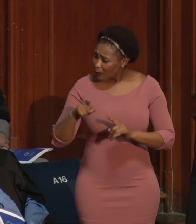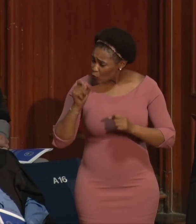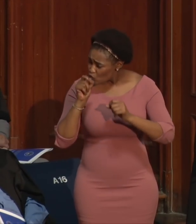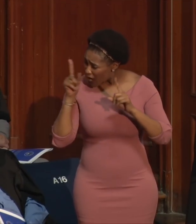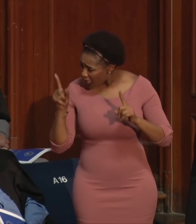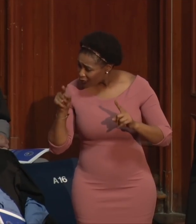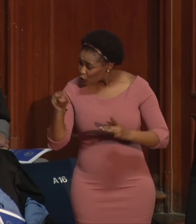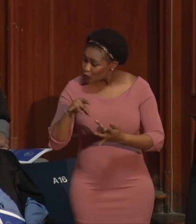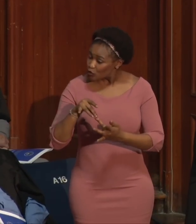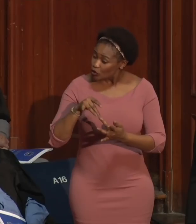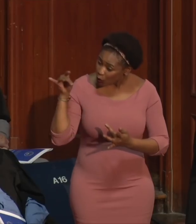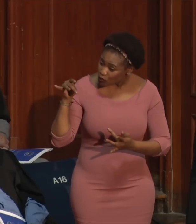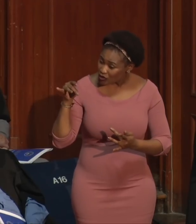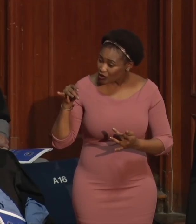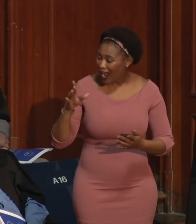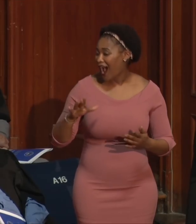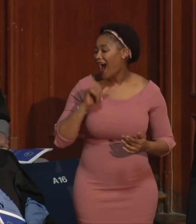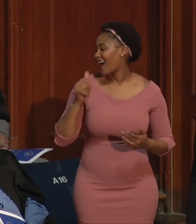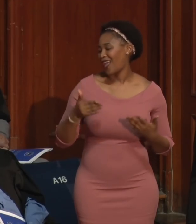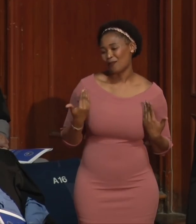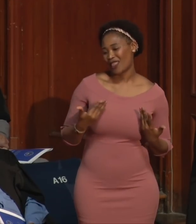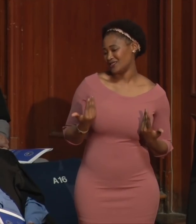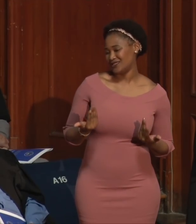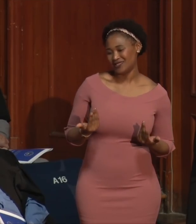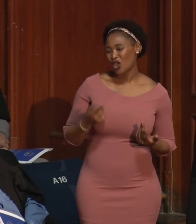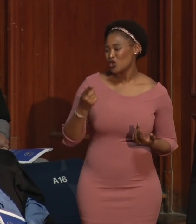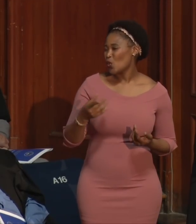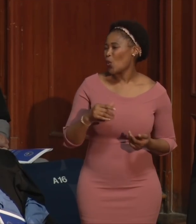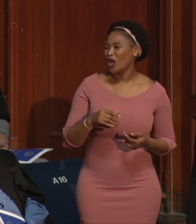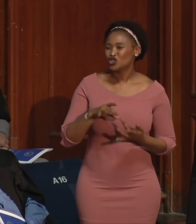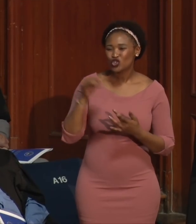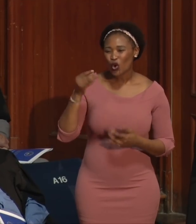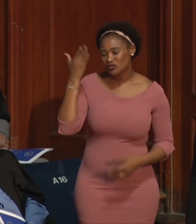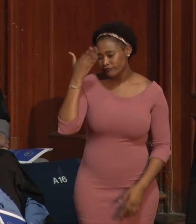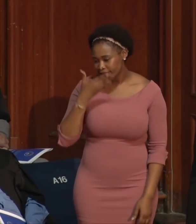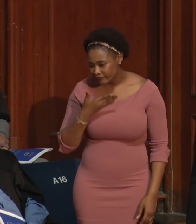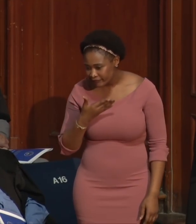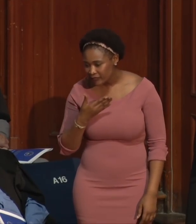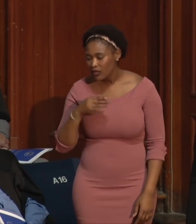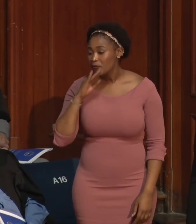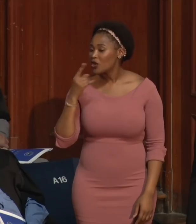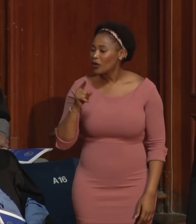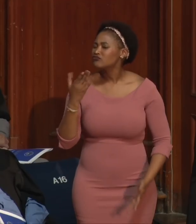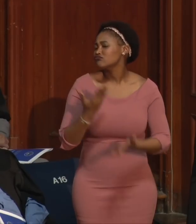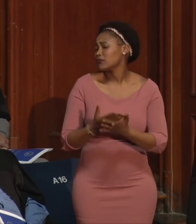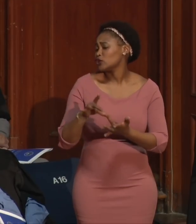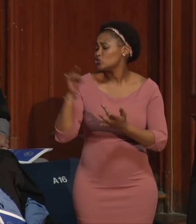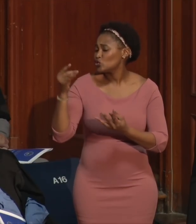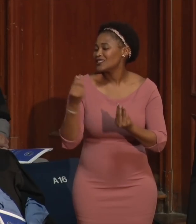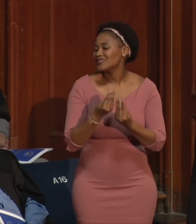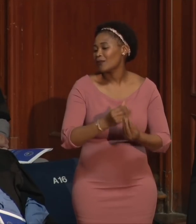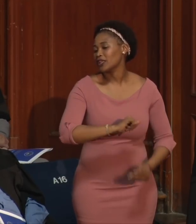that you've chosen unhappiness, you have chosen dissatisfaction, then you can choose something